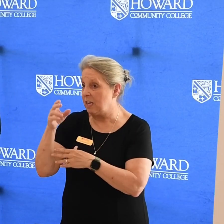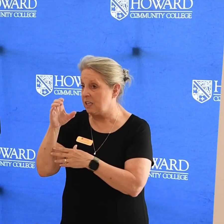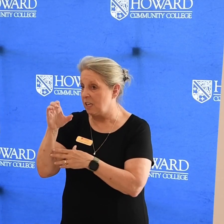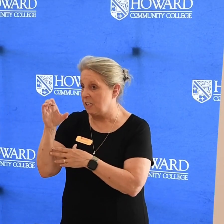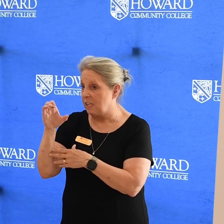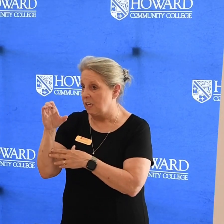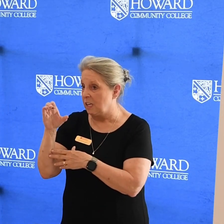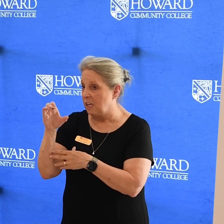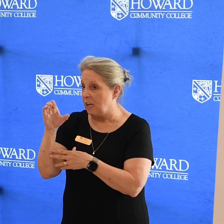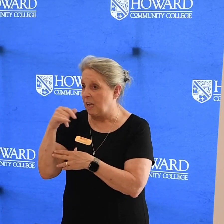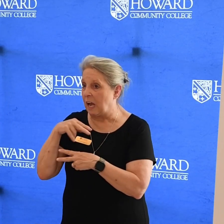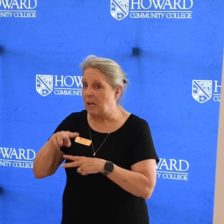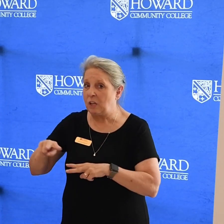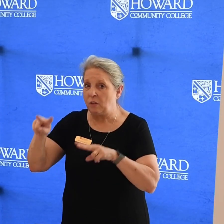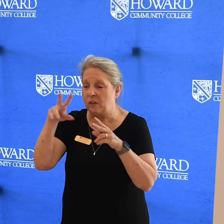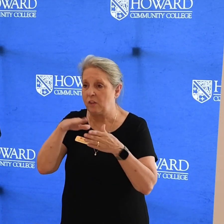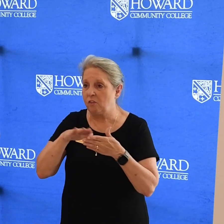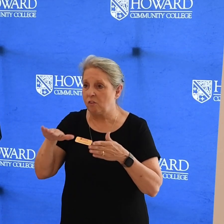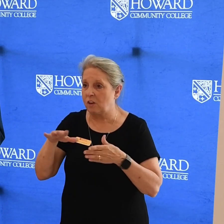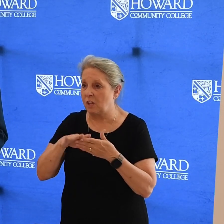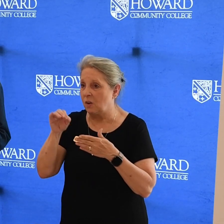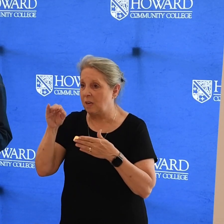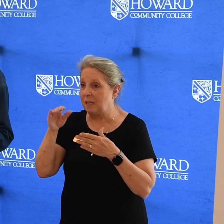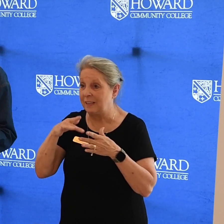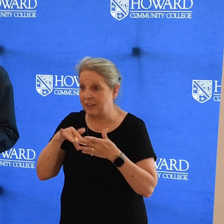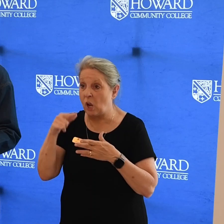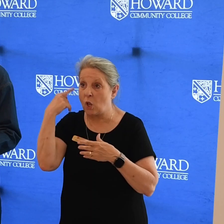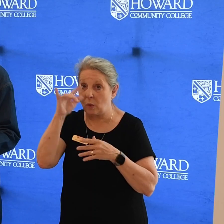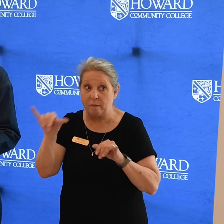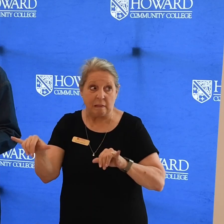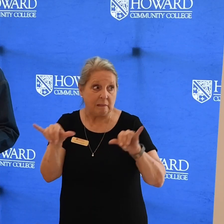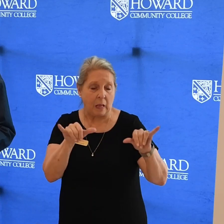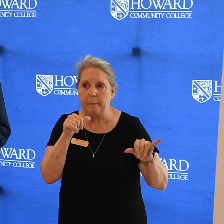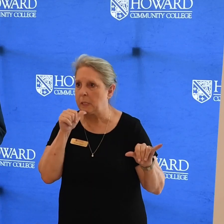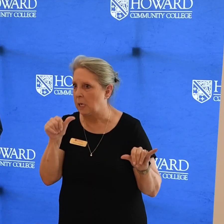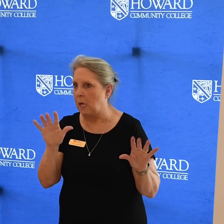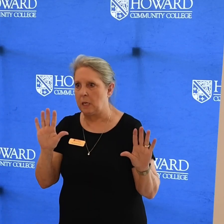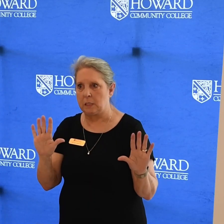HCC and toured the Children's Learning Center, it did not look like this.